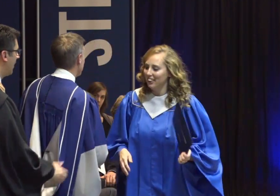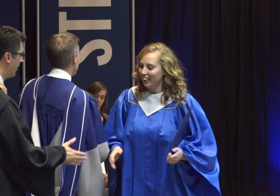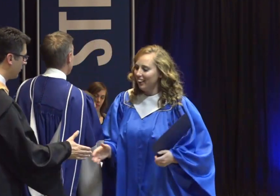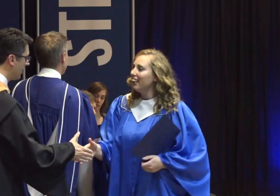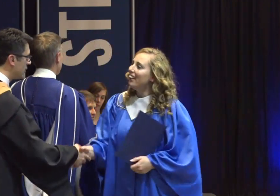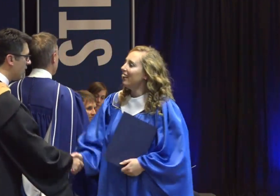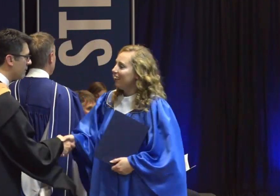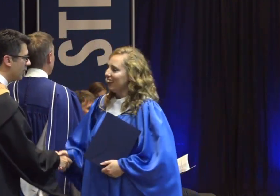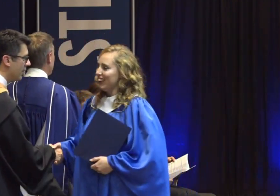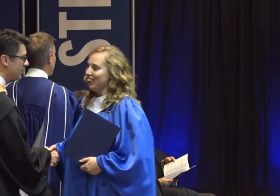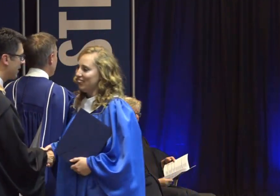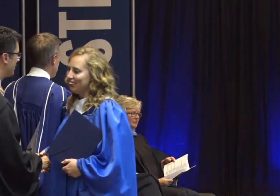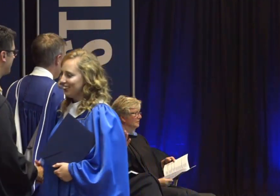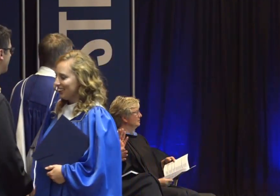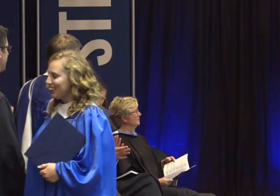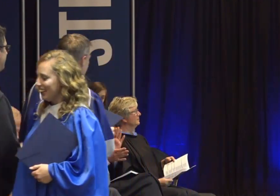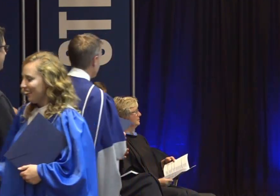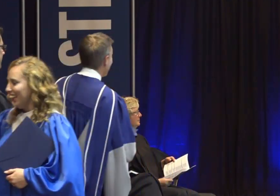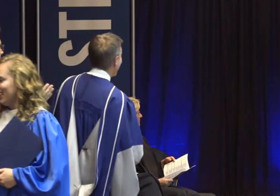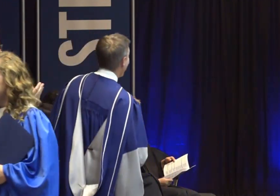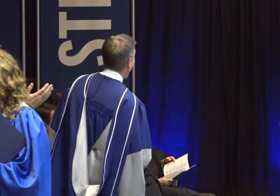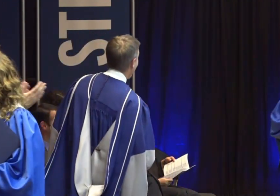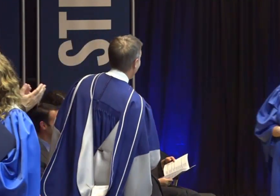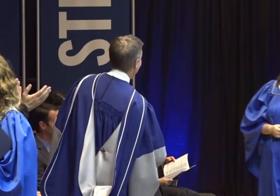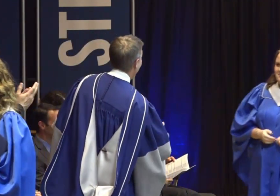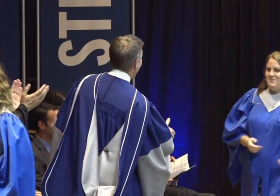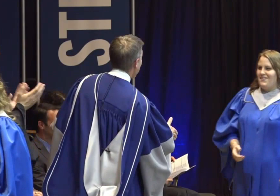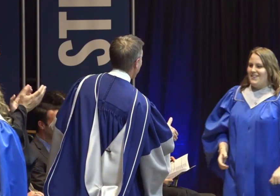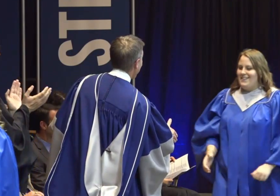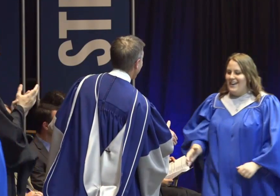Brooke Rober Honors.